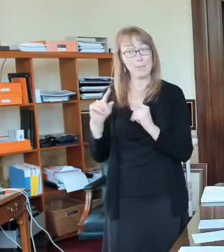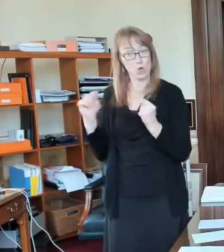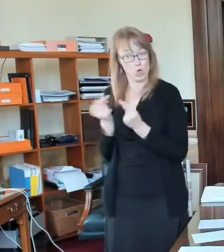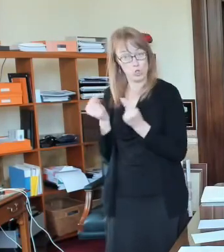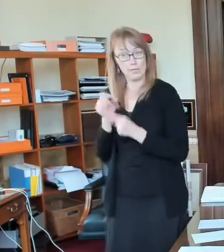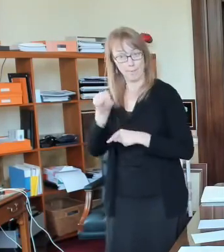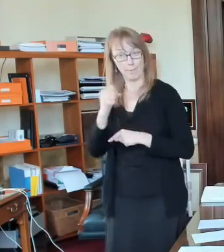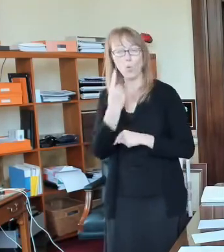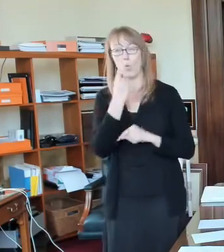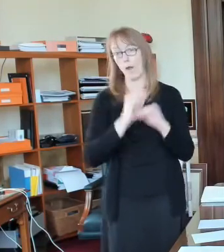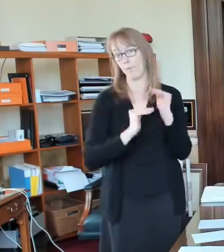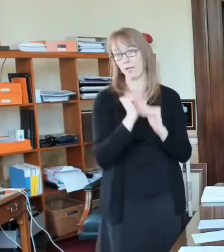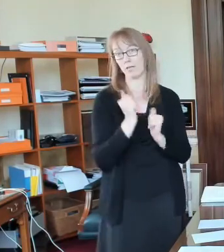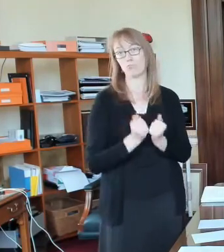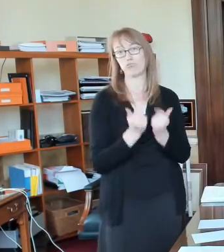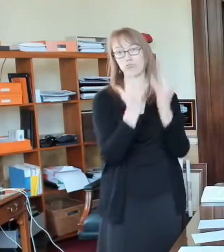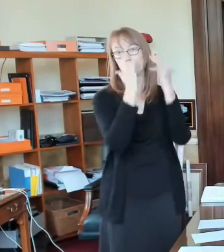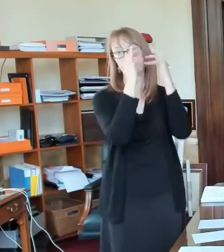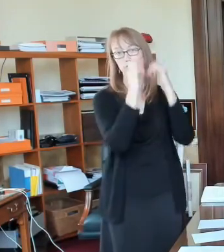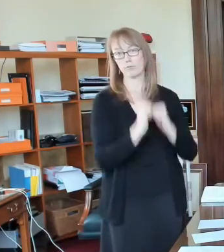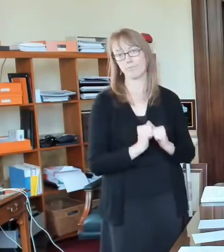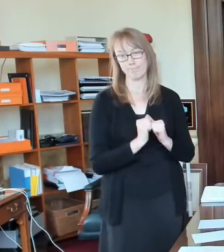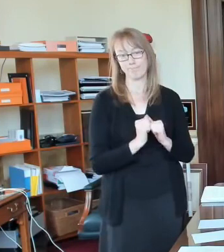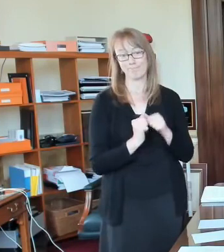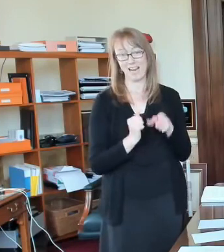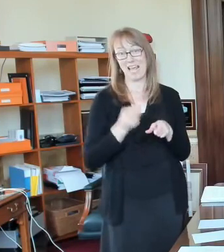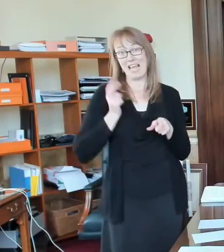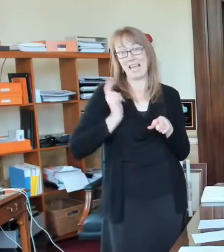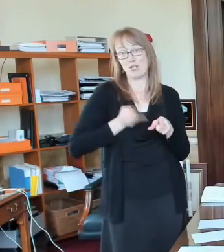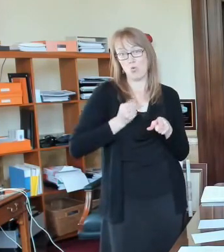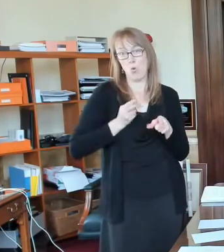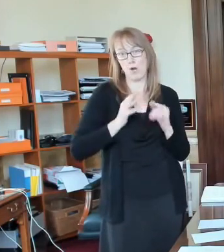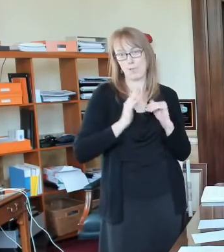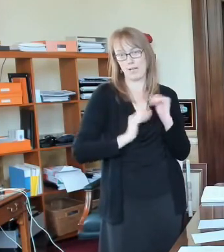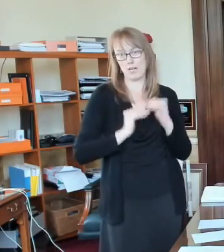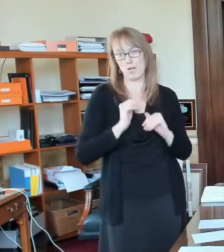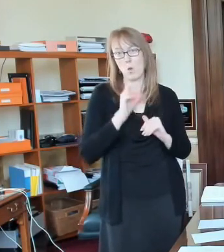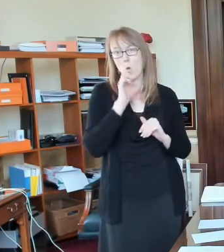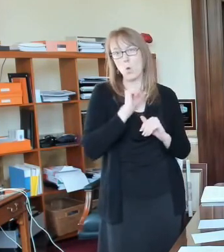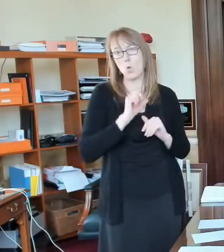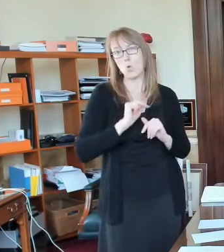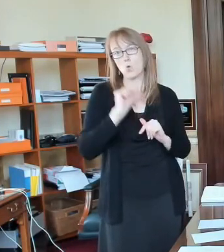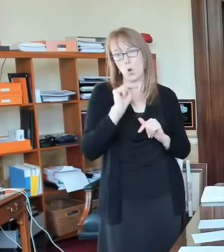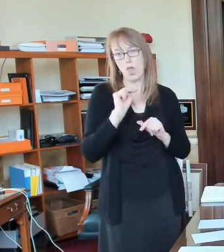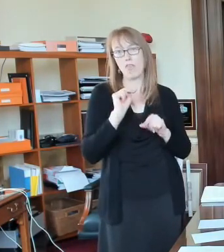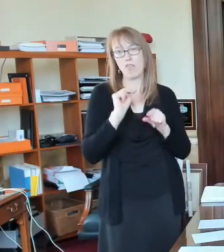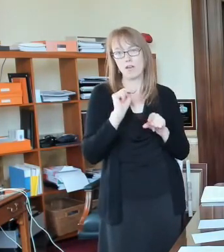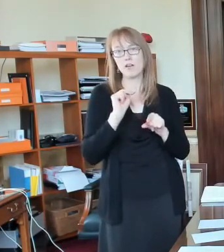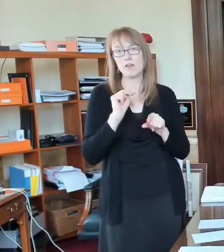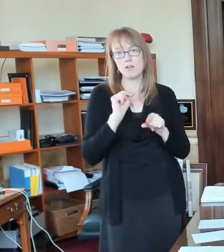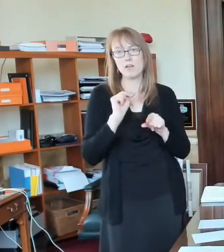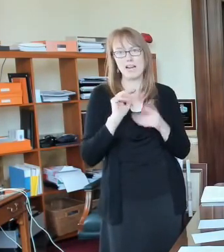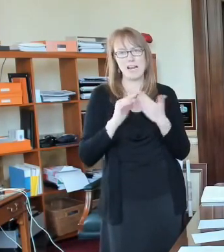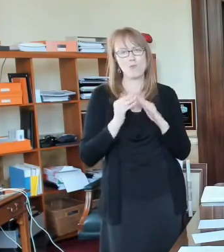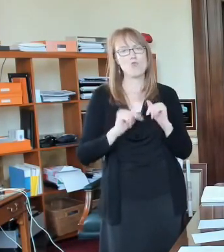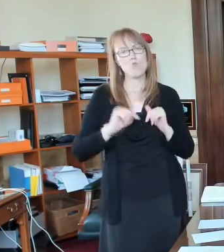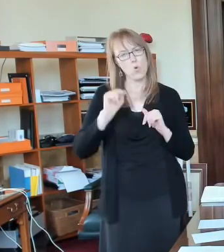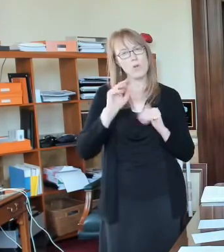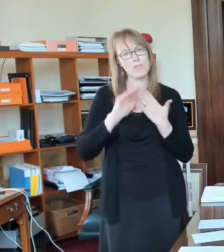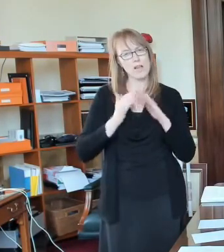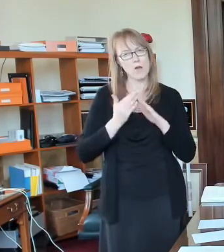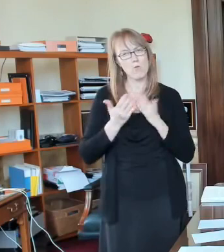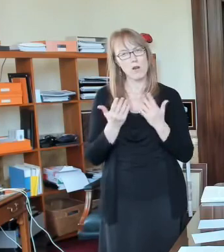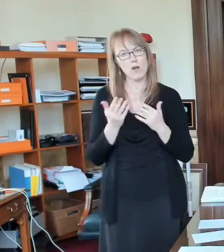of fireworks, and it was a historic building in Old North, neighborhood just north of downtown here, that